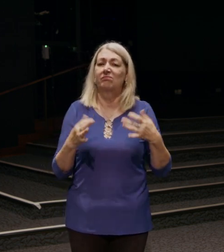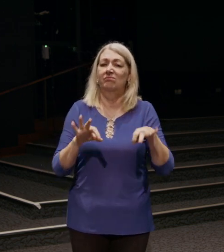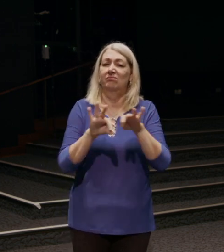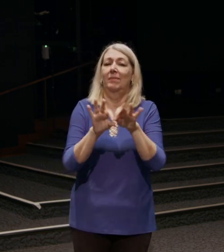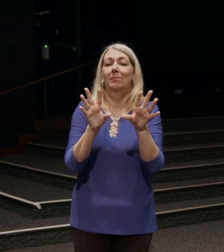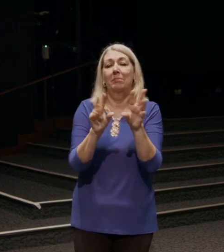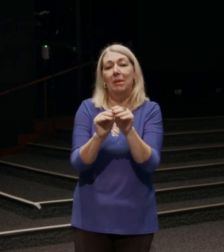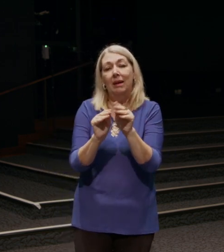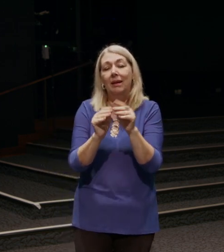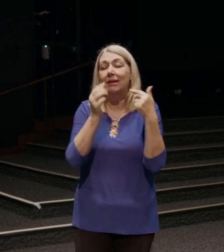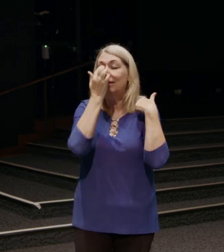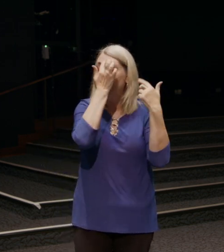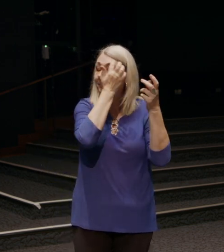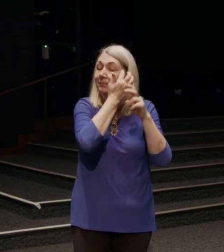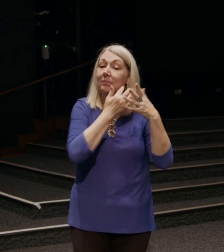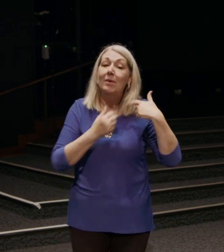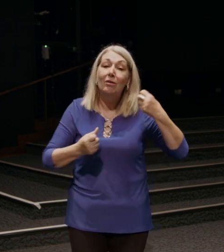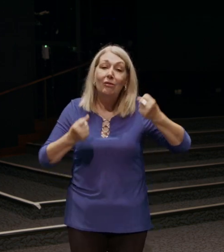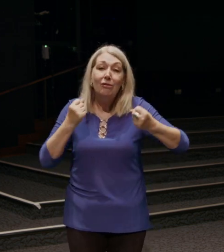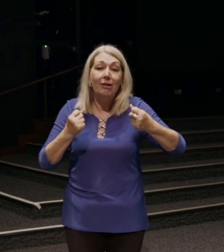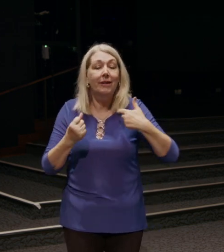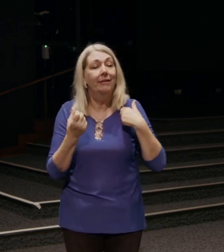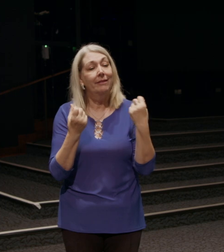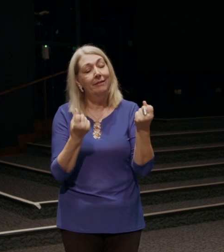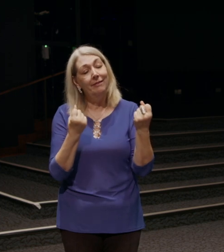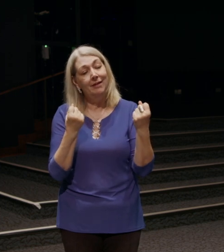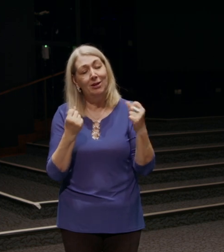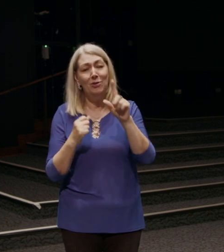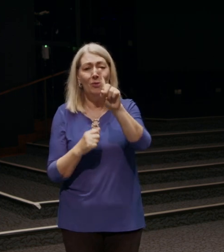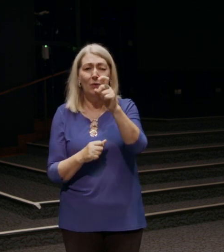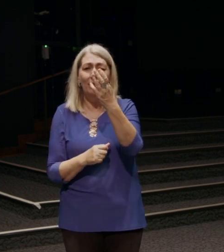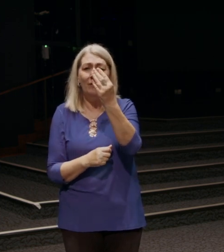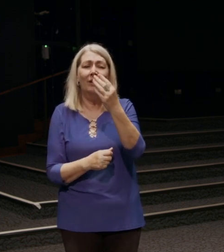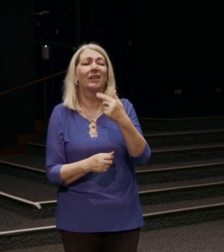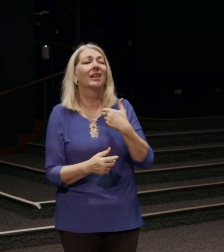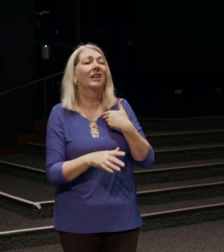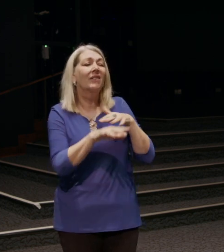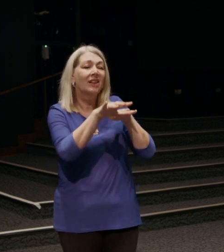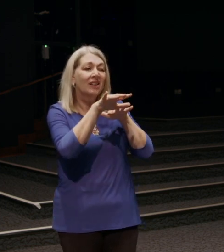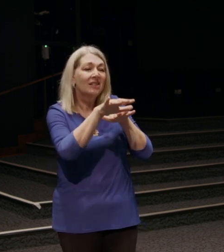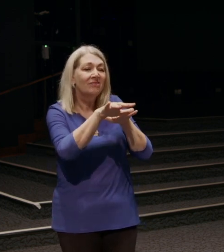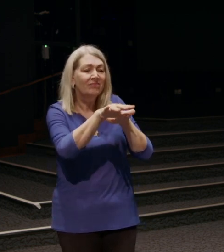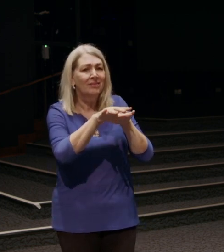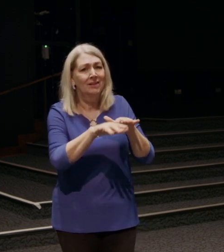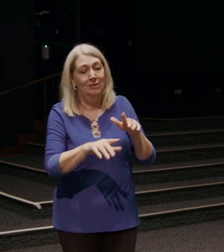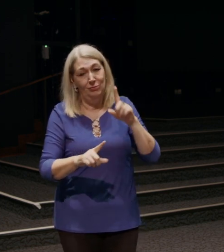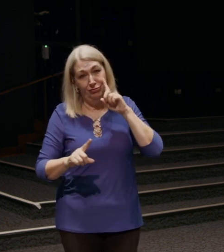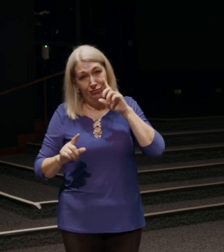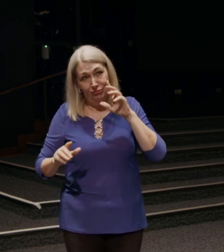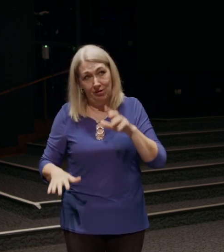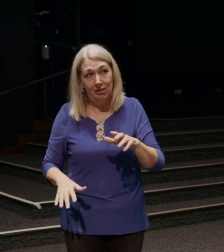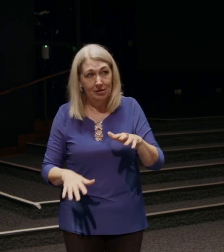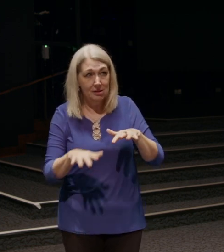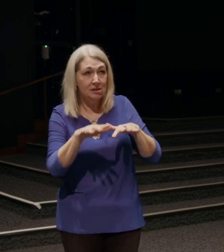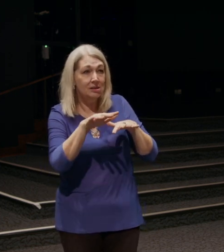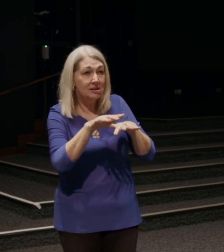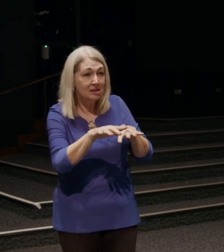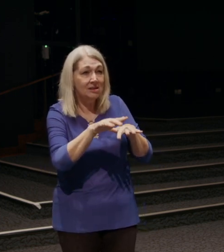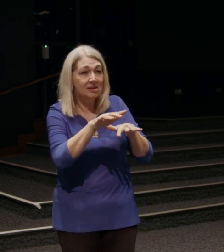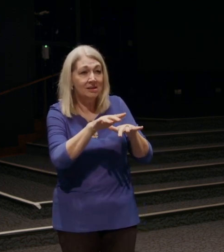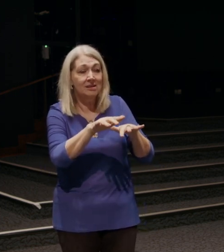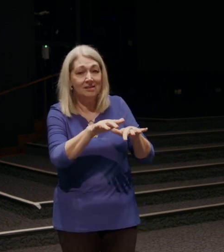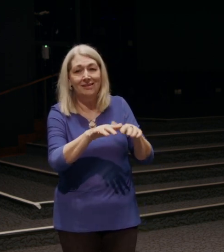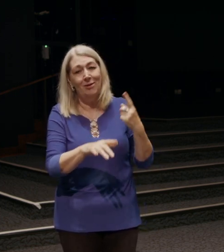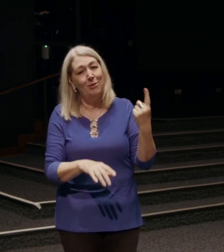my car. I started driving down 114, and I hit some traffic. Shocking that I hit some traffic on